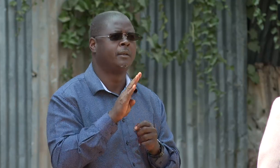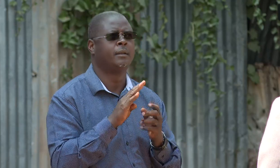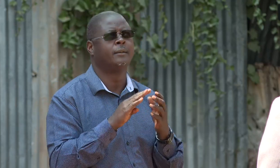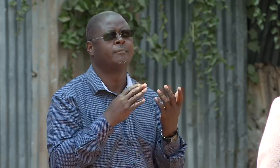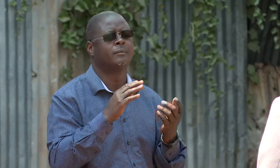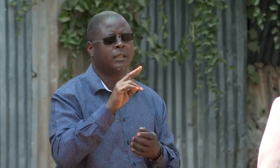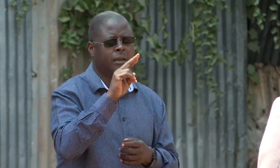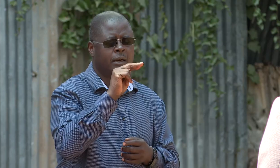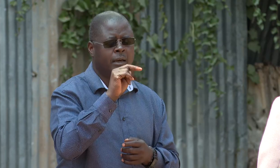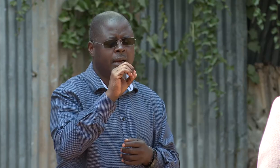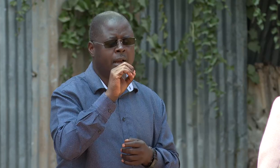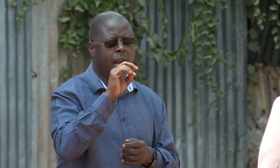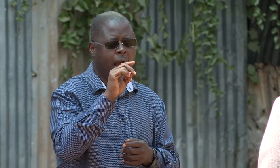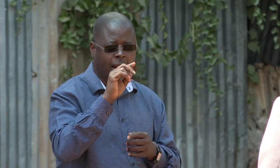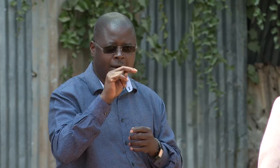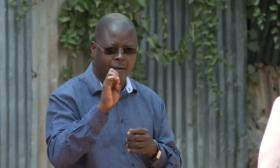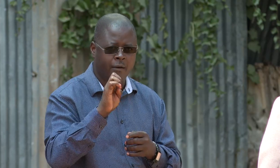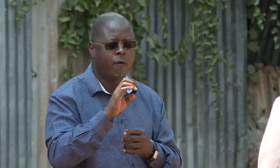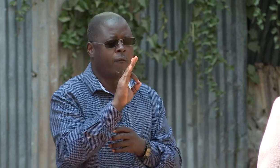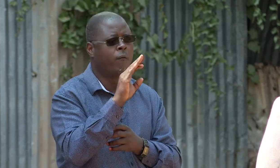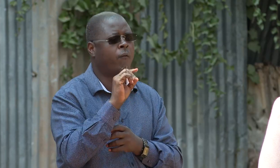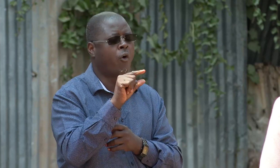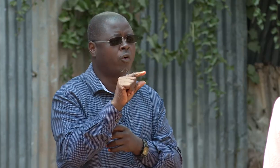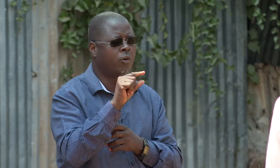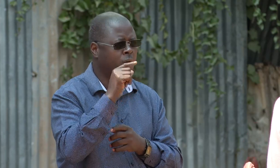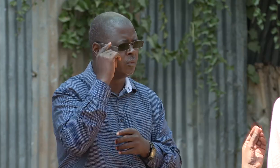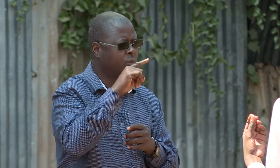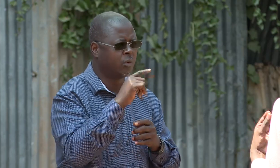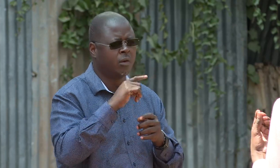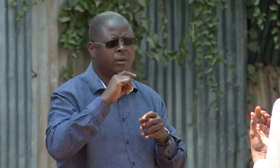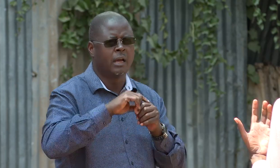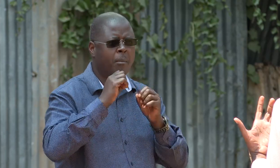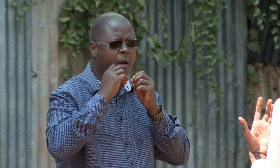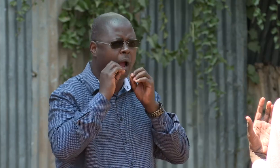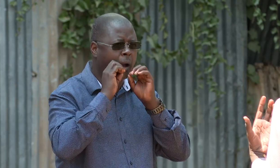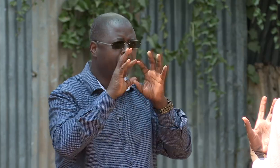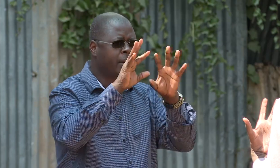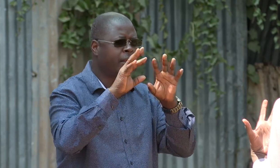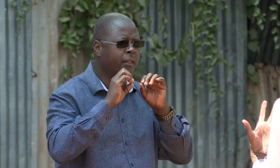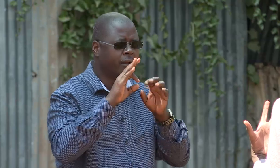be made of something which is